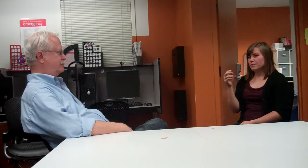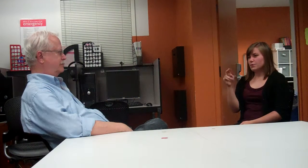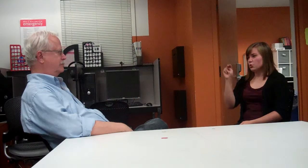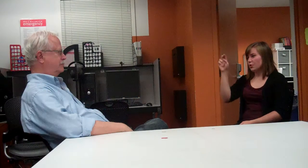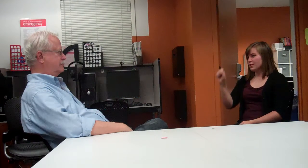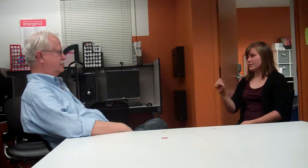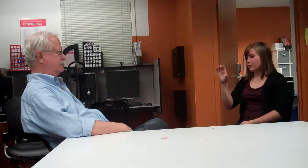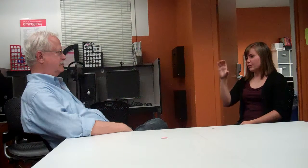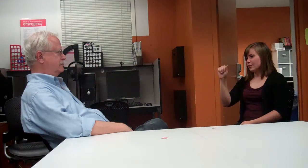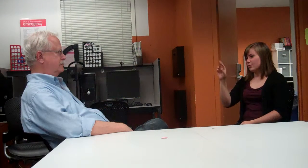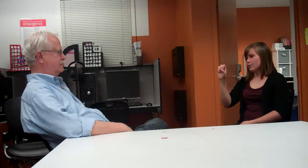And